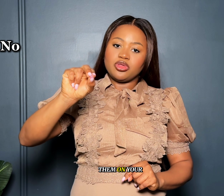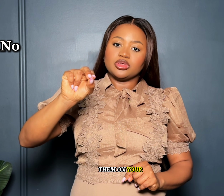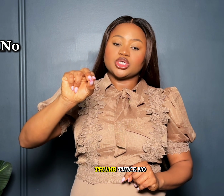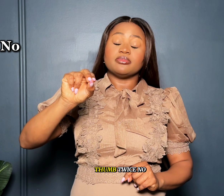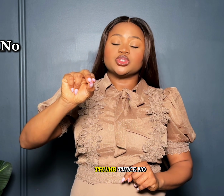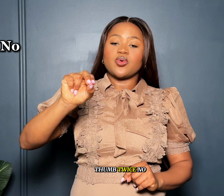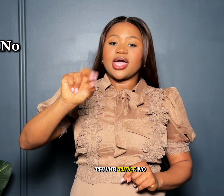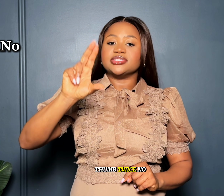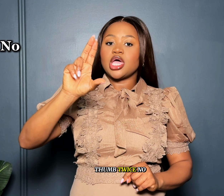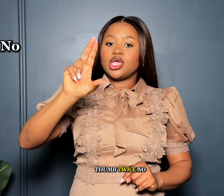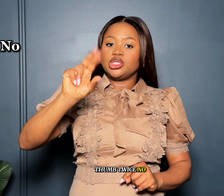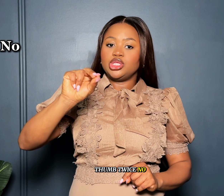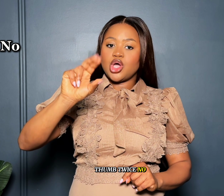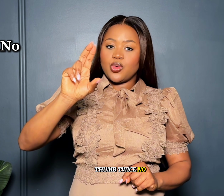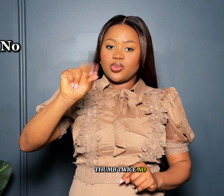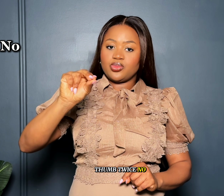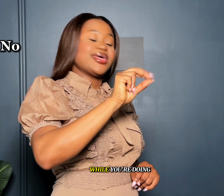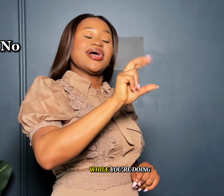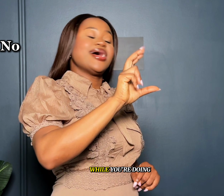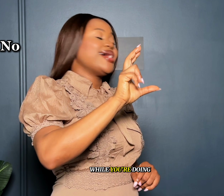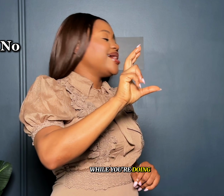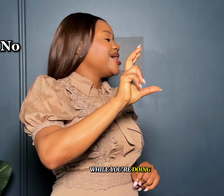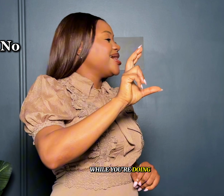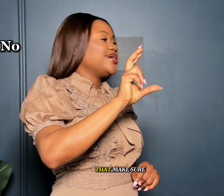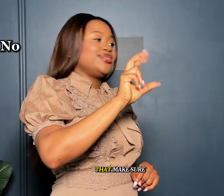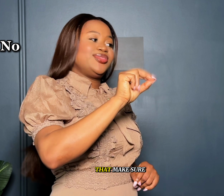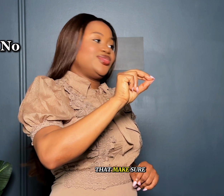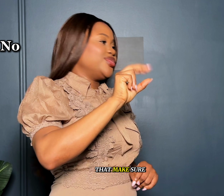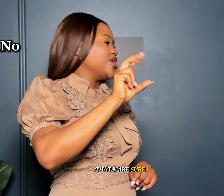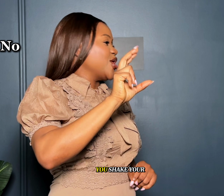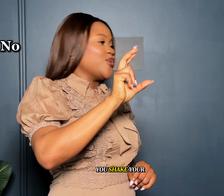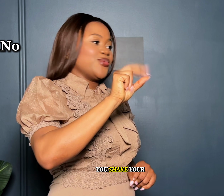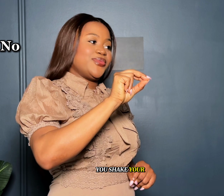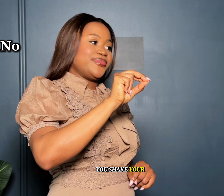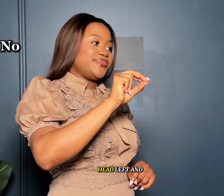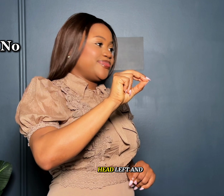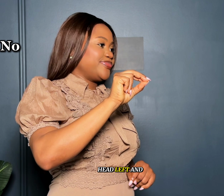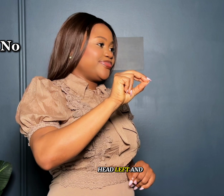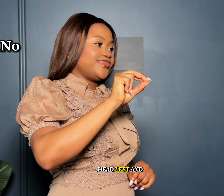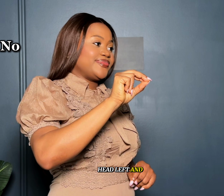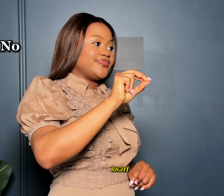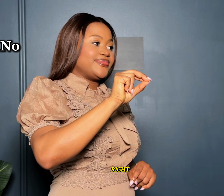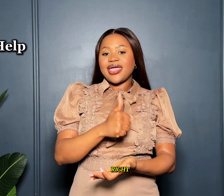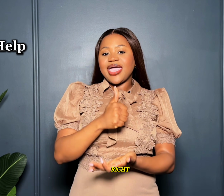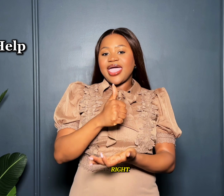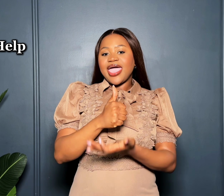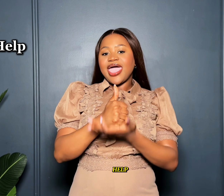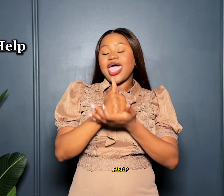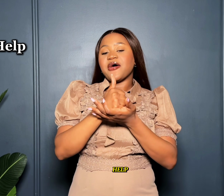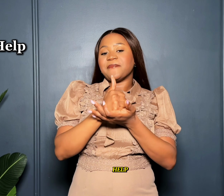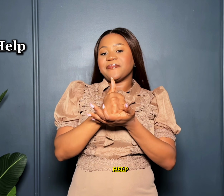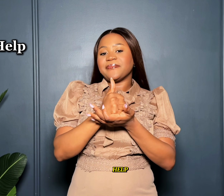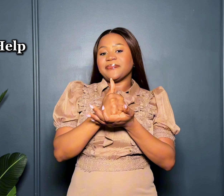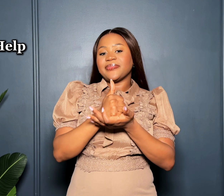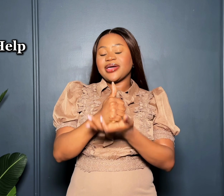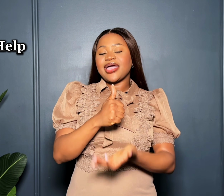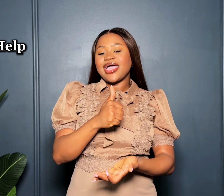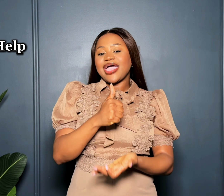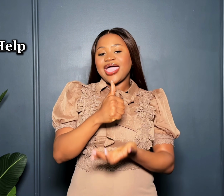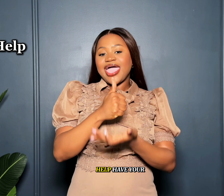your thumb twice. No. While you're doing that, make sure you shake your head left and right. Help.